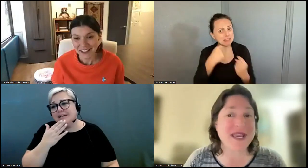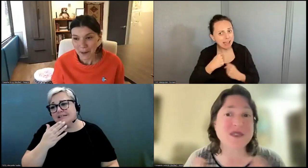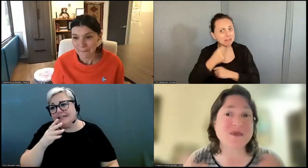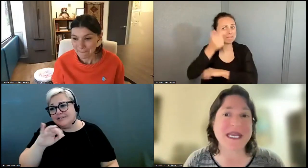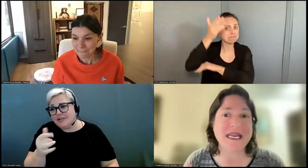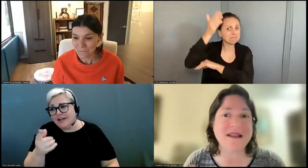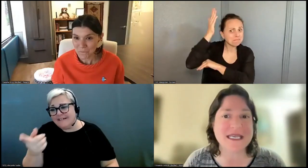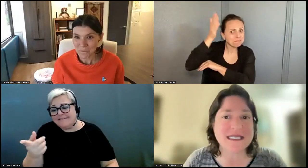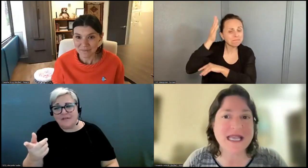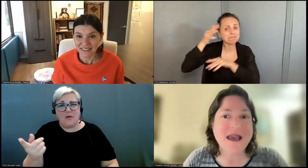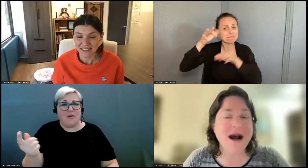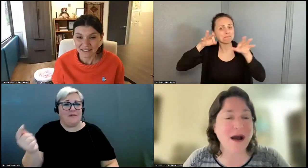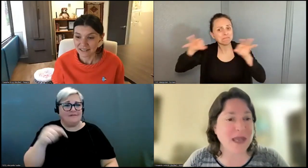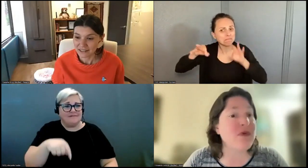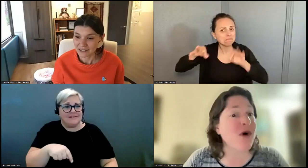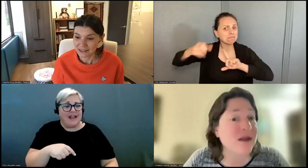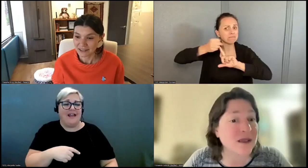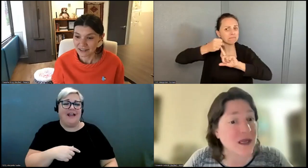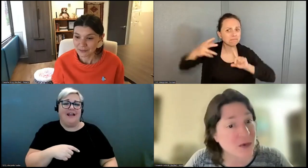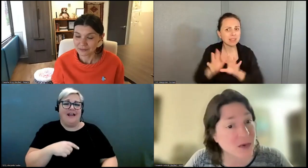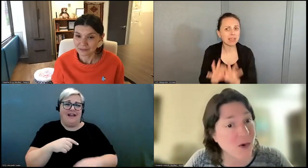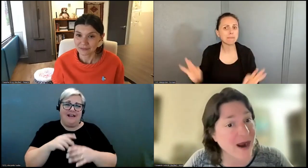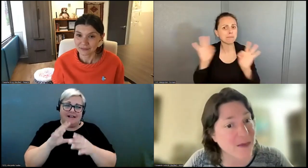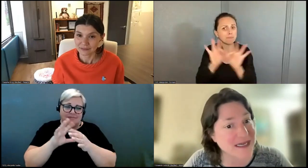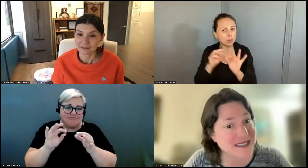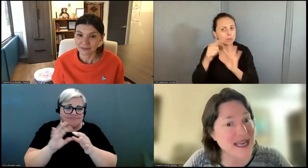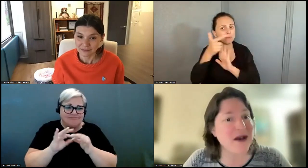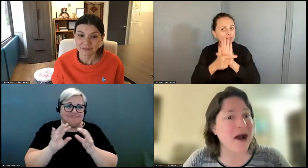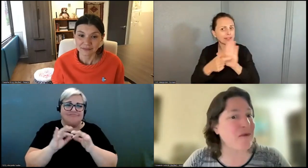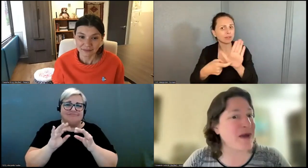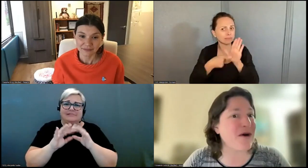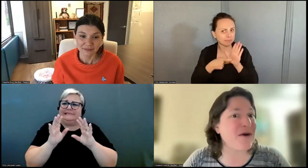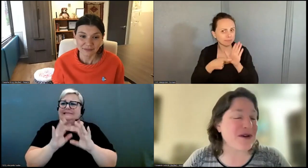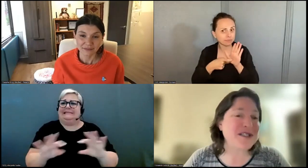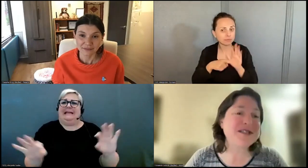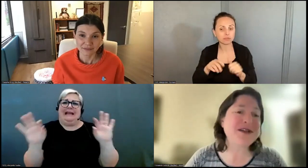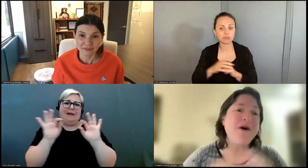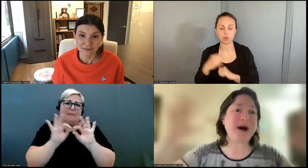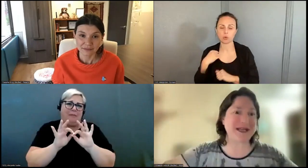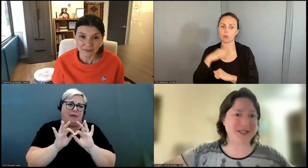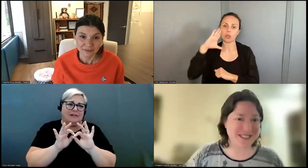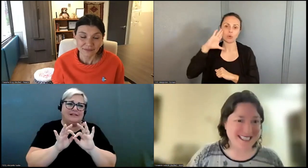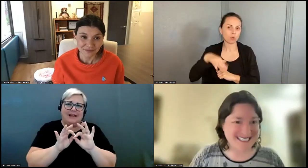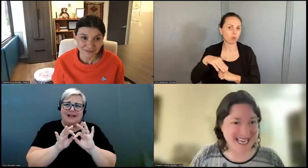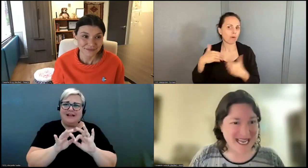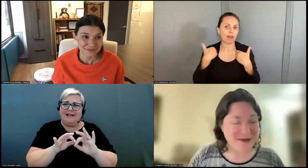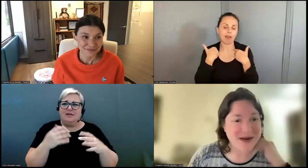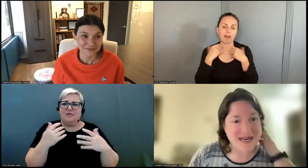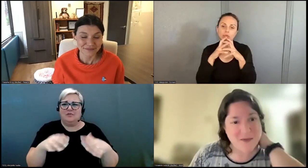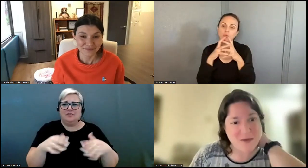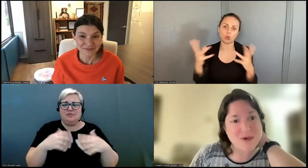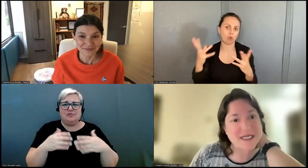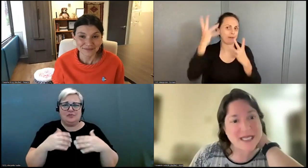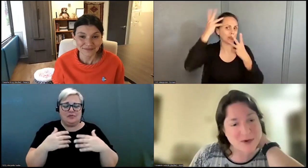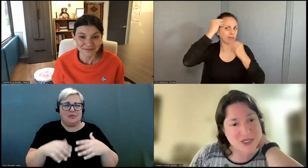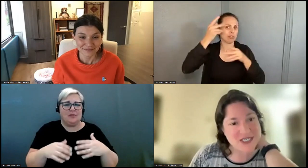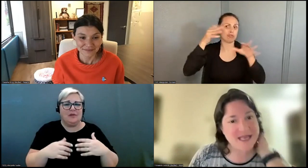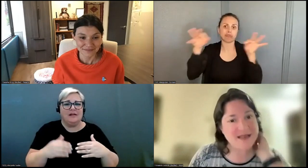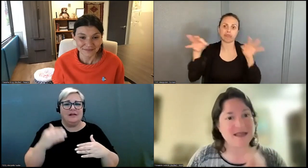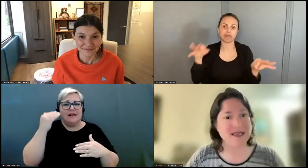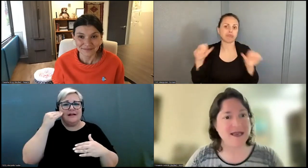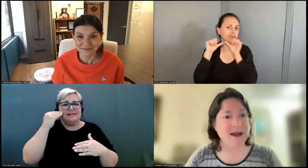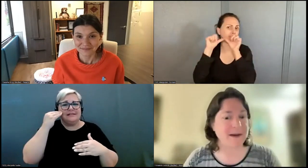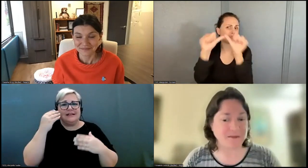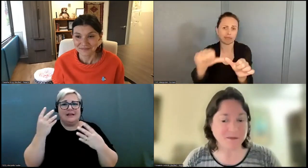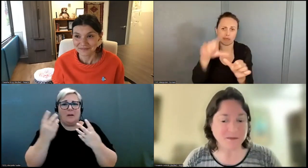Today and for explaining this important legal requirement. We know there is so much to say about it, and we really